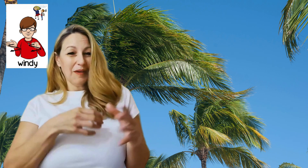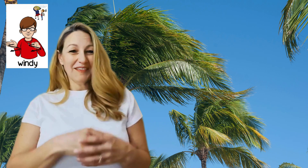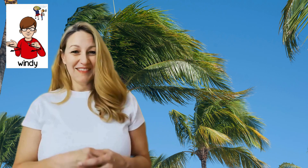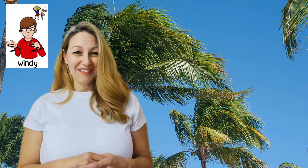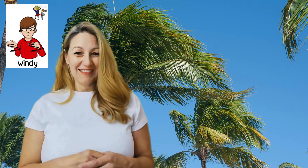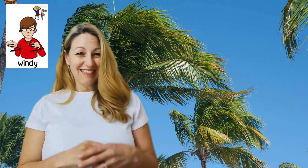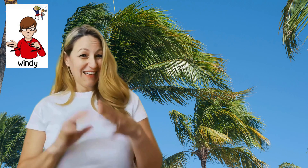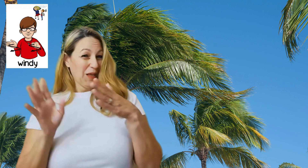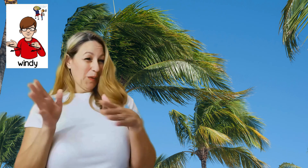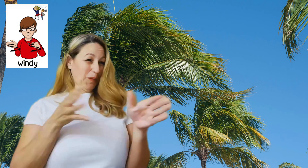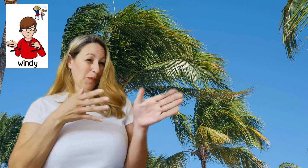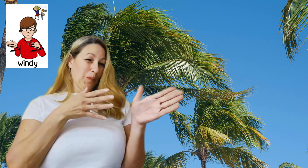Windy.